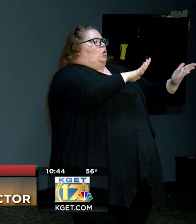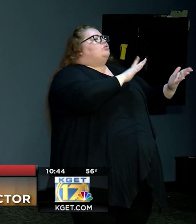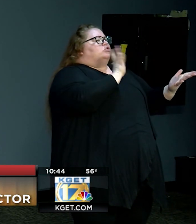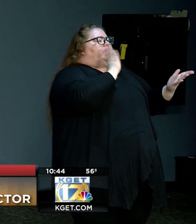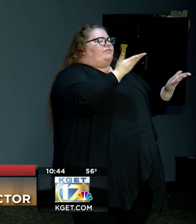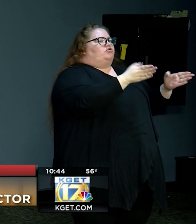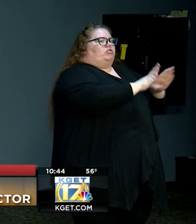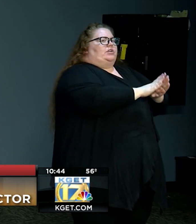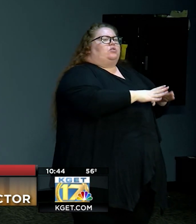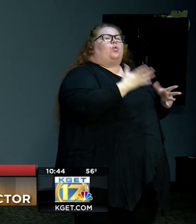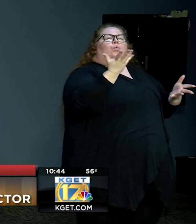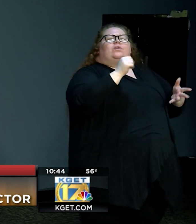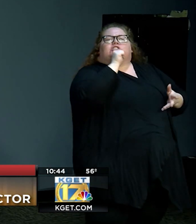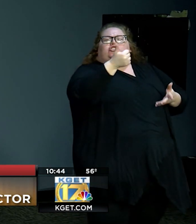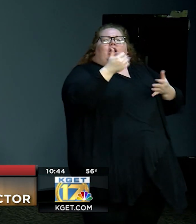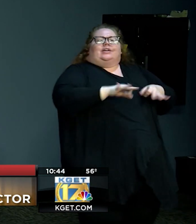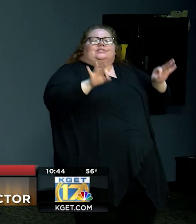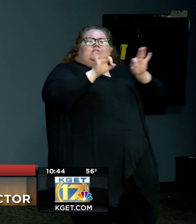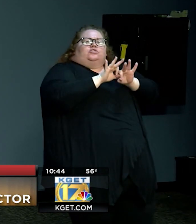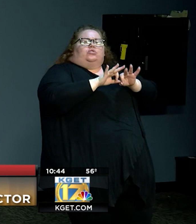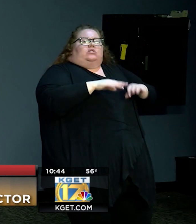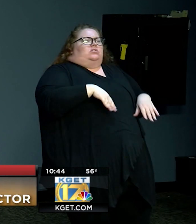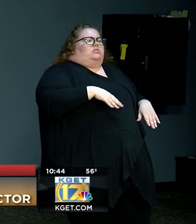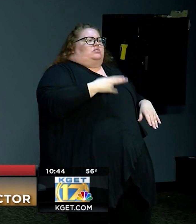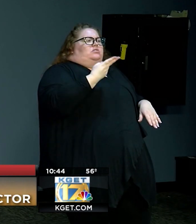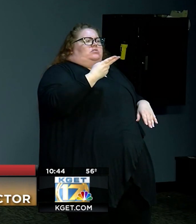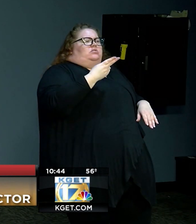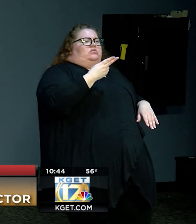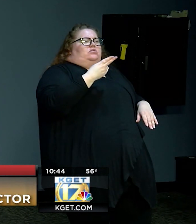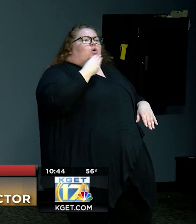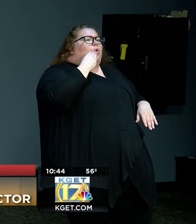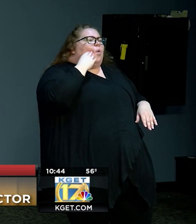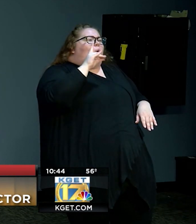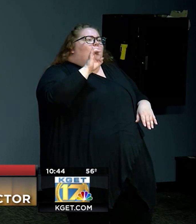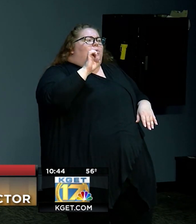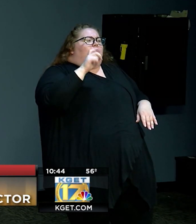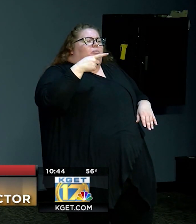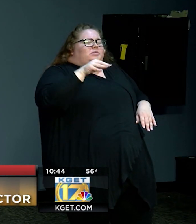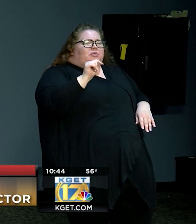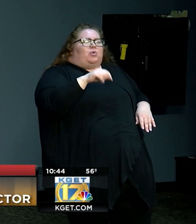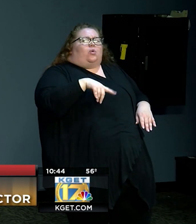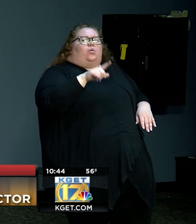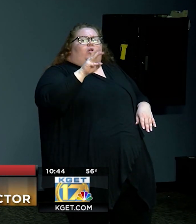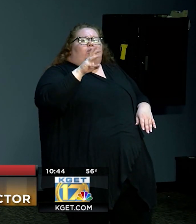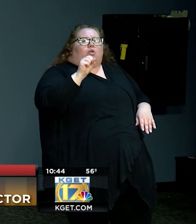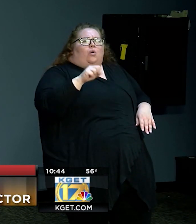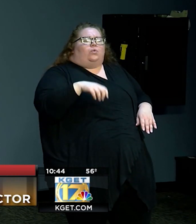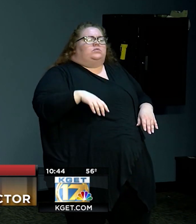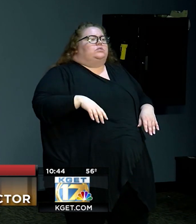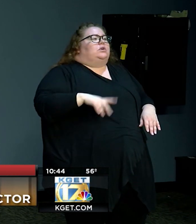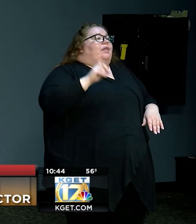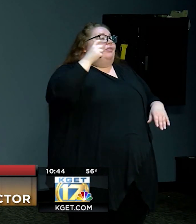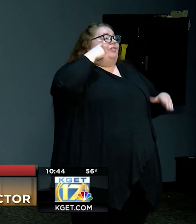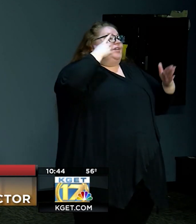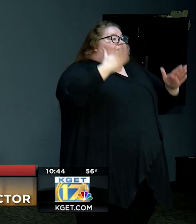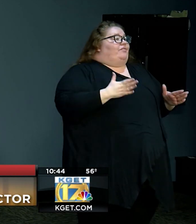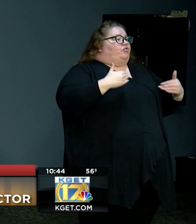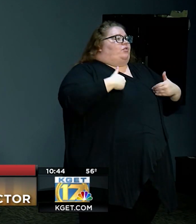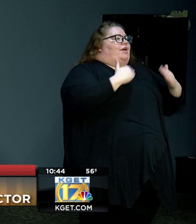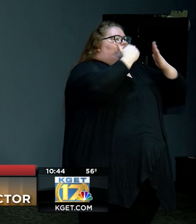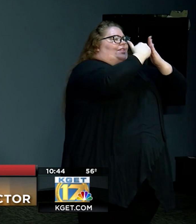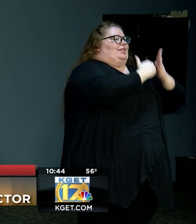is a non-essential? Like is Home Depot or Lowe's or are those kind of hardware stores still okay to open? Right. So the governor has listed and